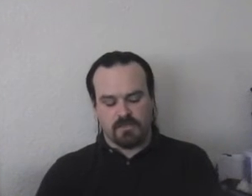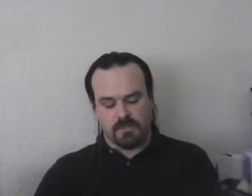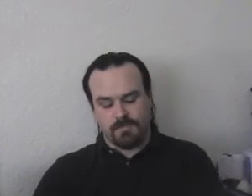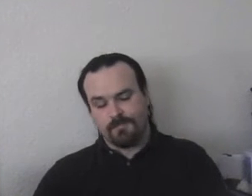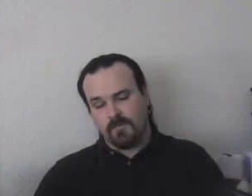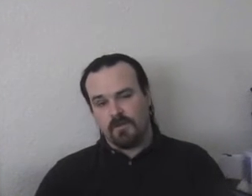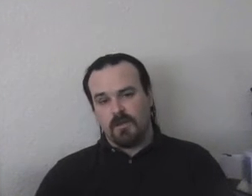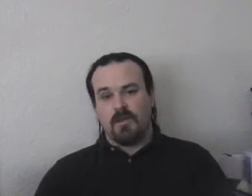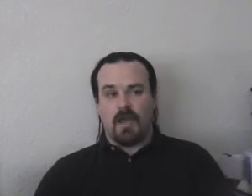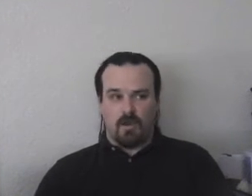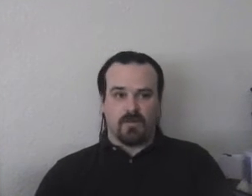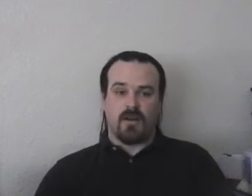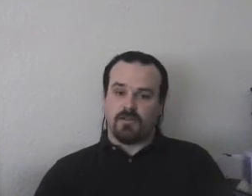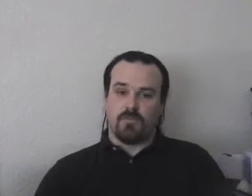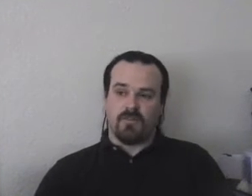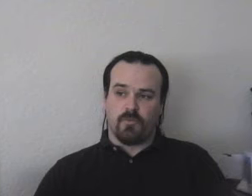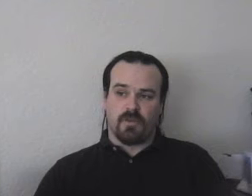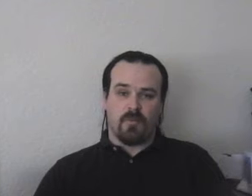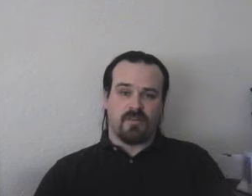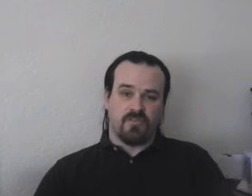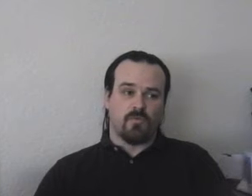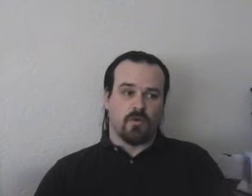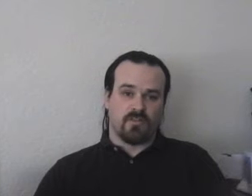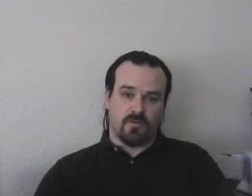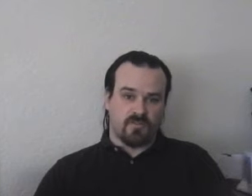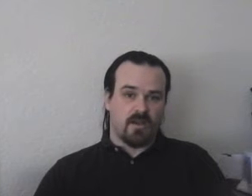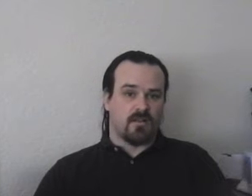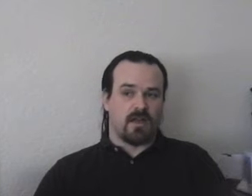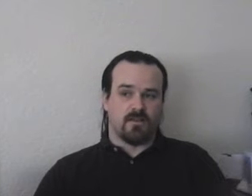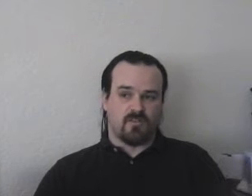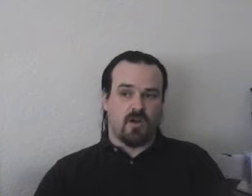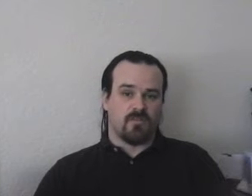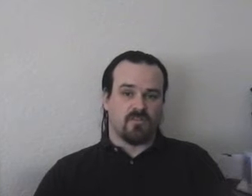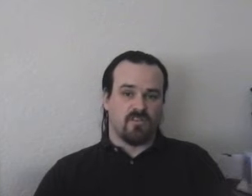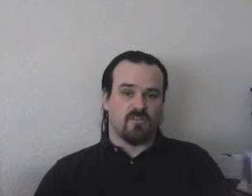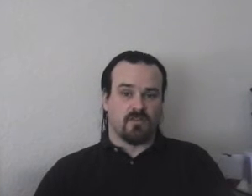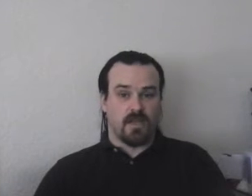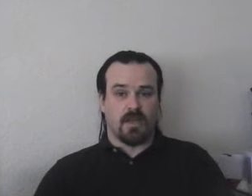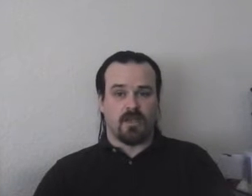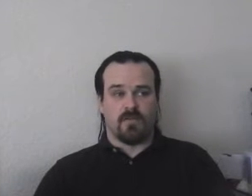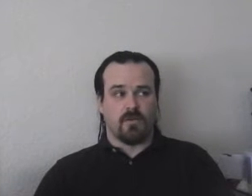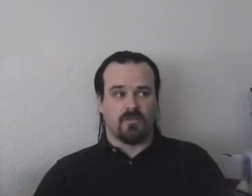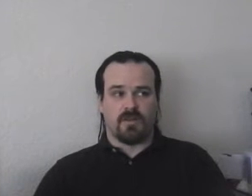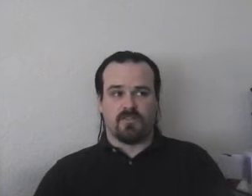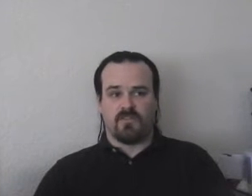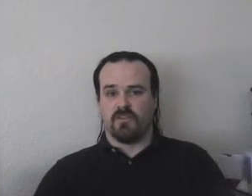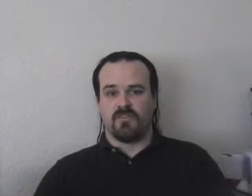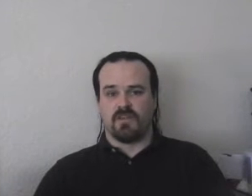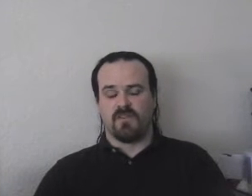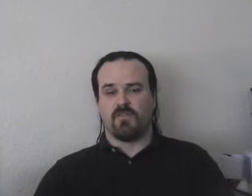places. However, that also means that with the competition, work slows down a lot. It's almost a seasonal gig, even though it's not seasonal